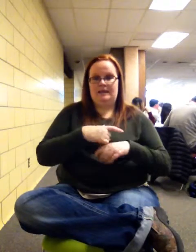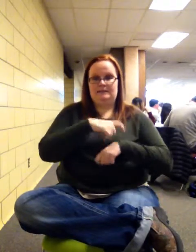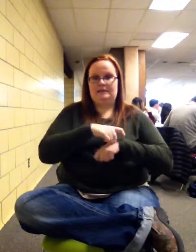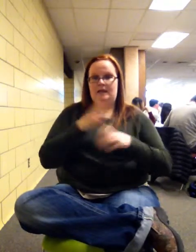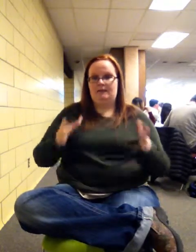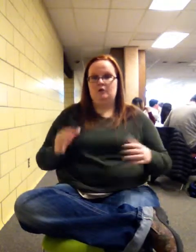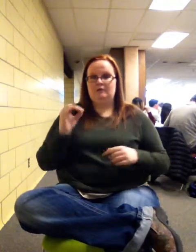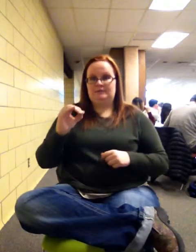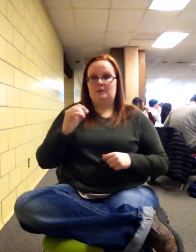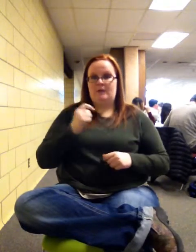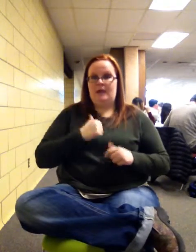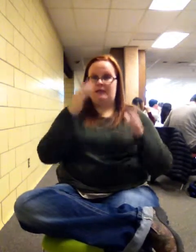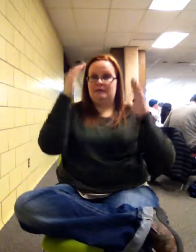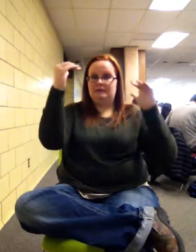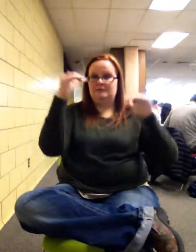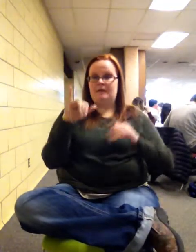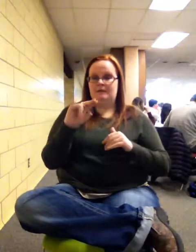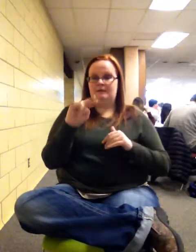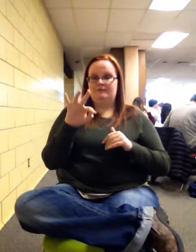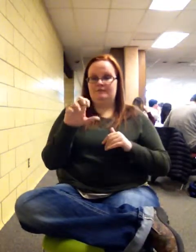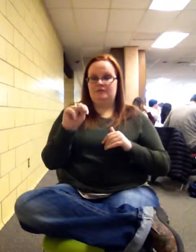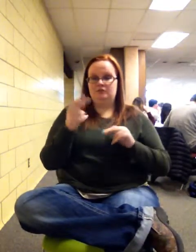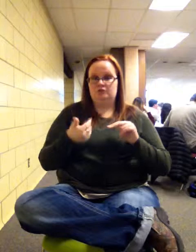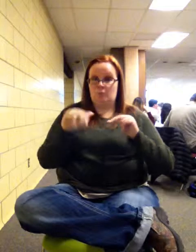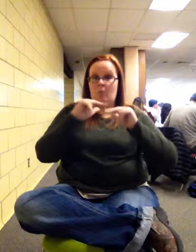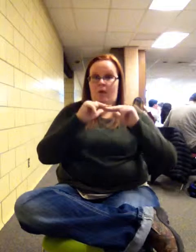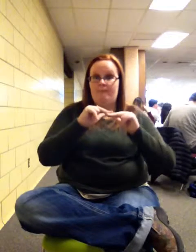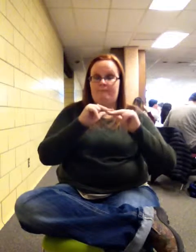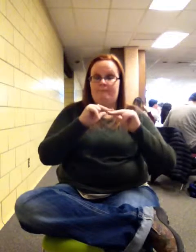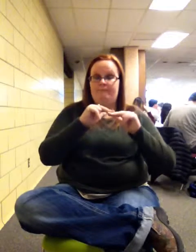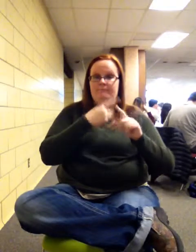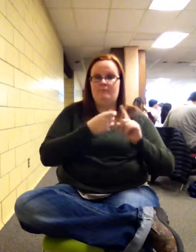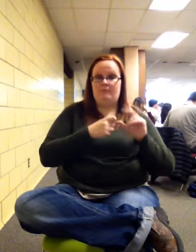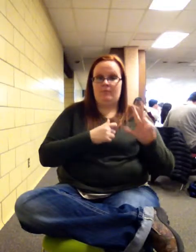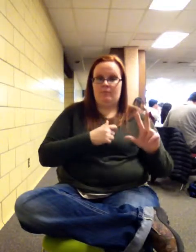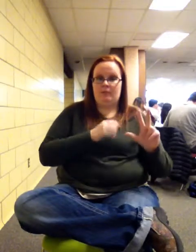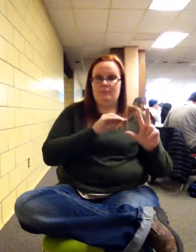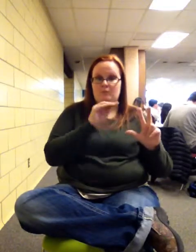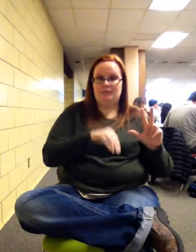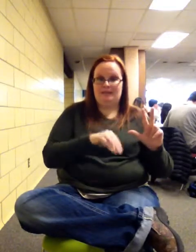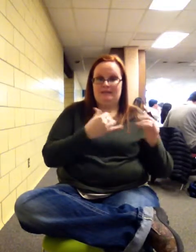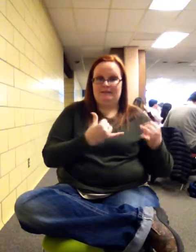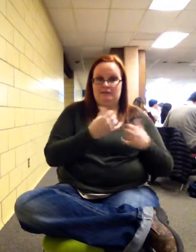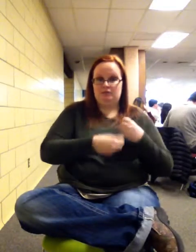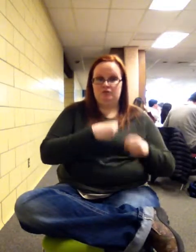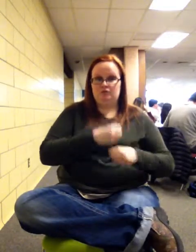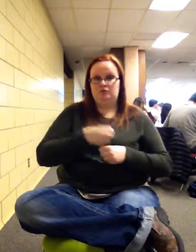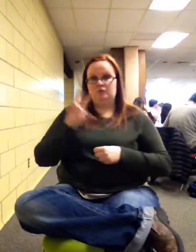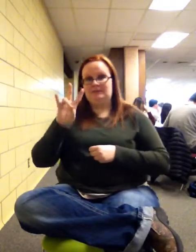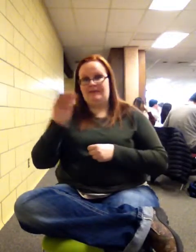expecting inflation to go up. I'm expecting it to go from 3% this year to 7% next year.